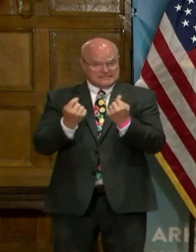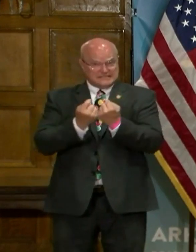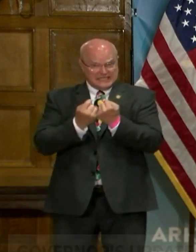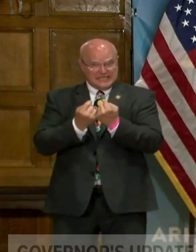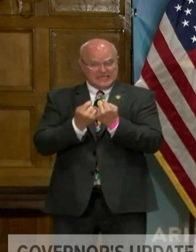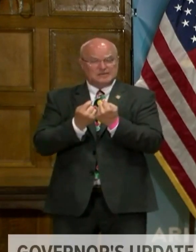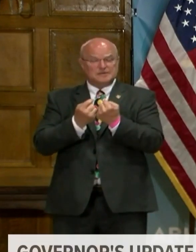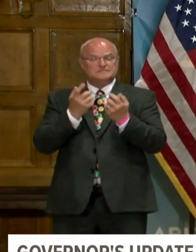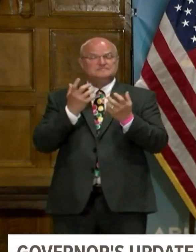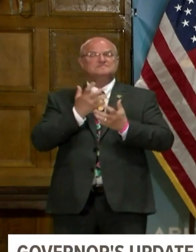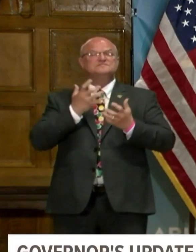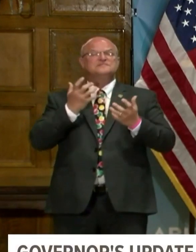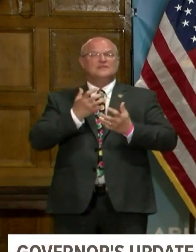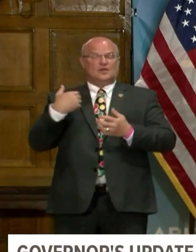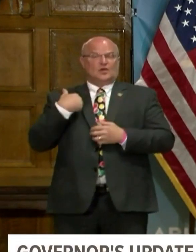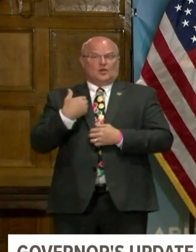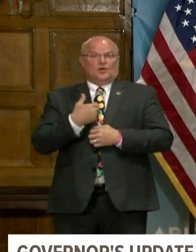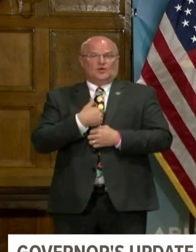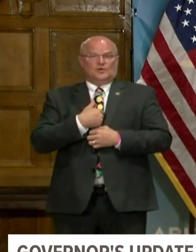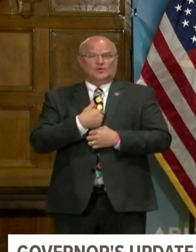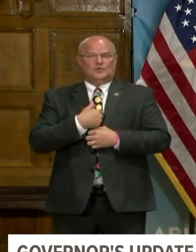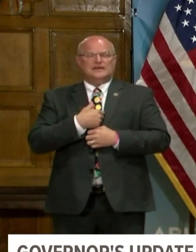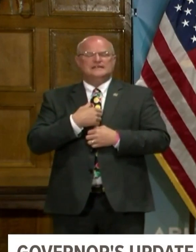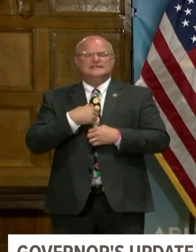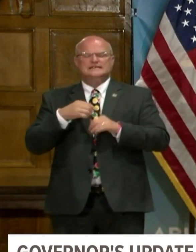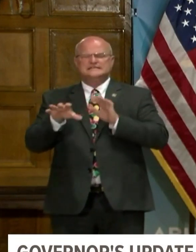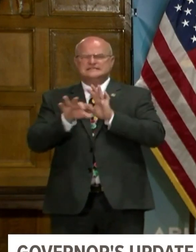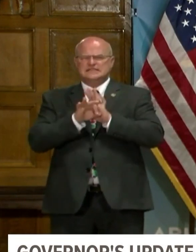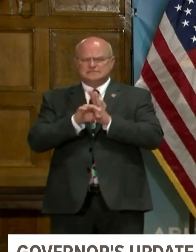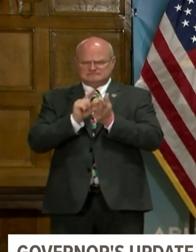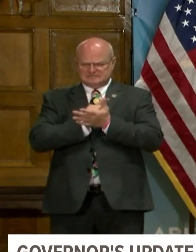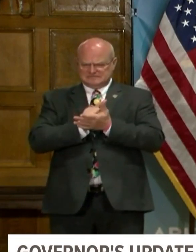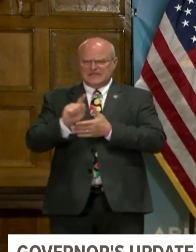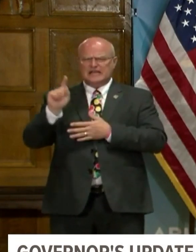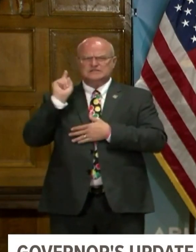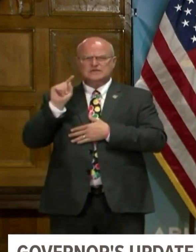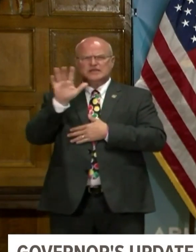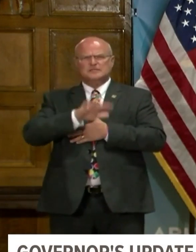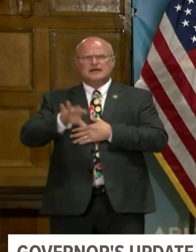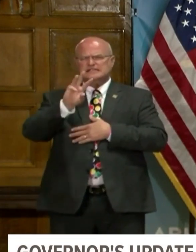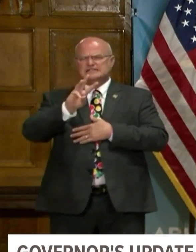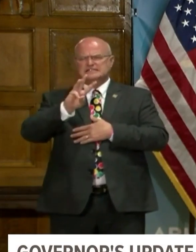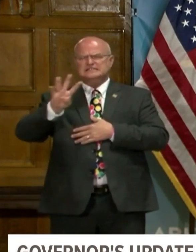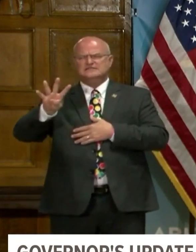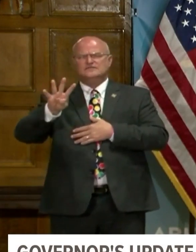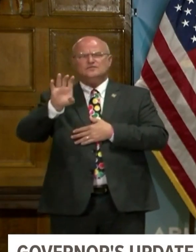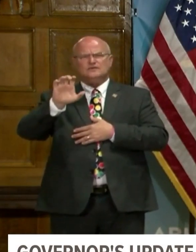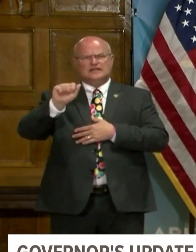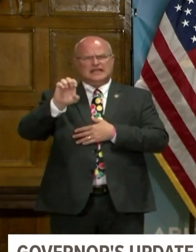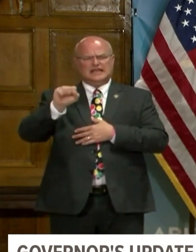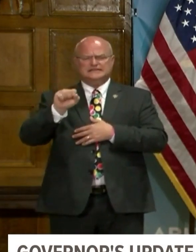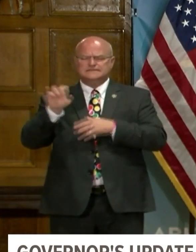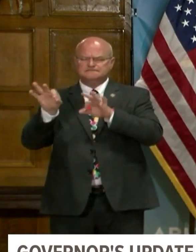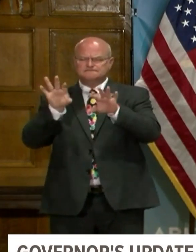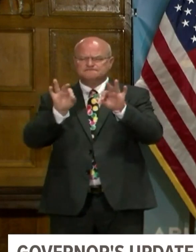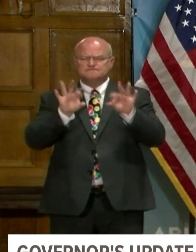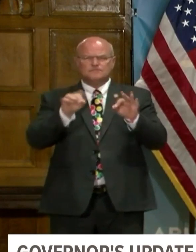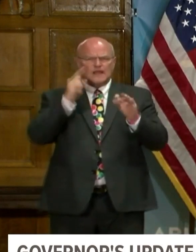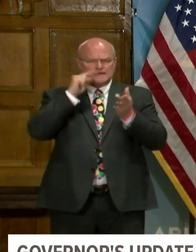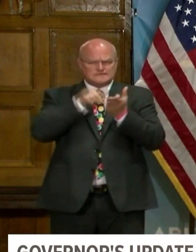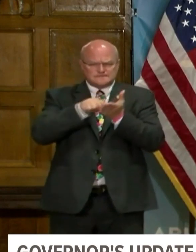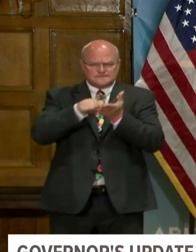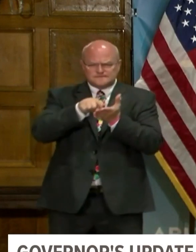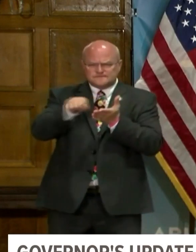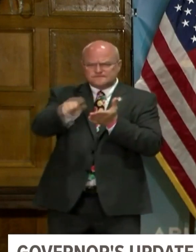tracing, and we took a sample, I think it was a week ago, of like 64 cases, and we traced